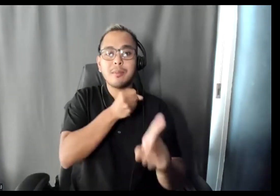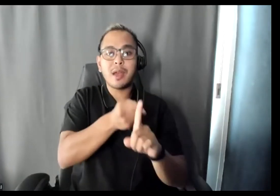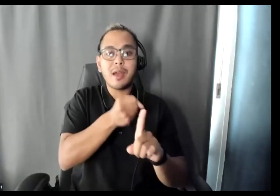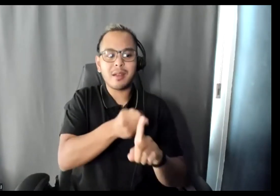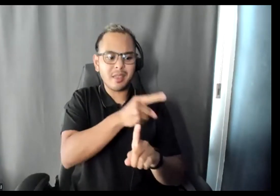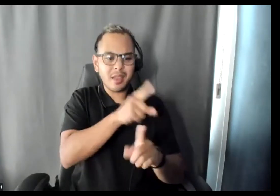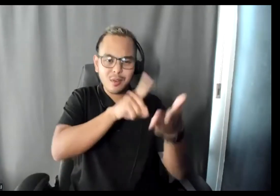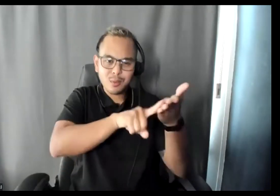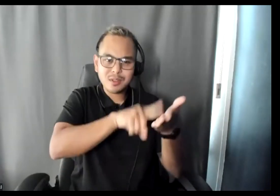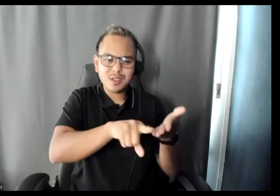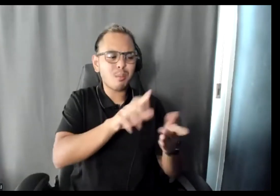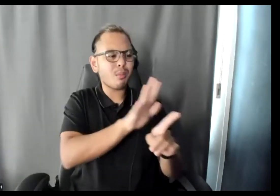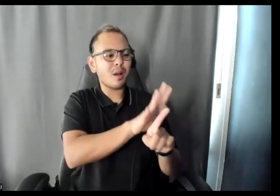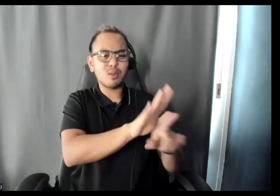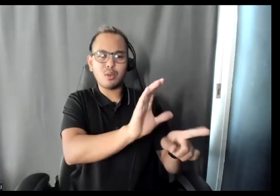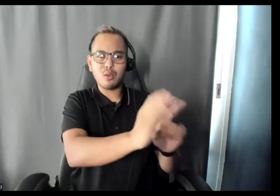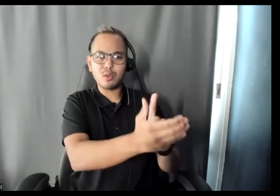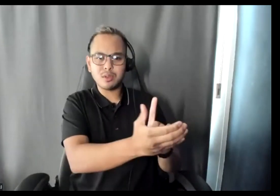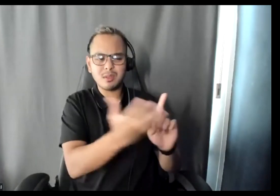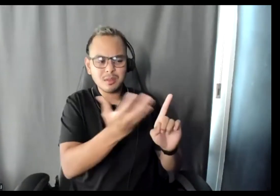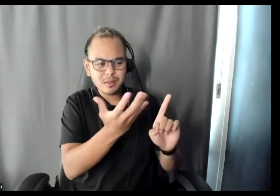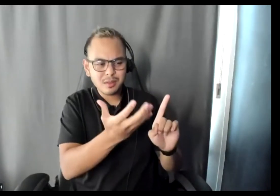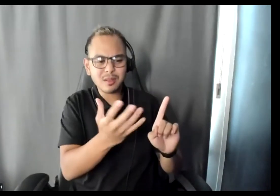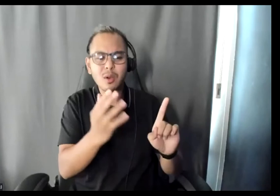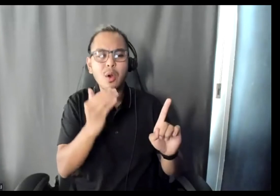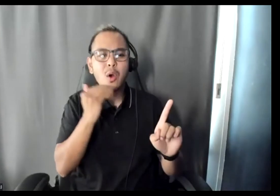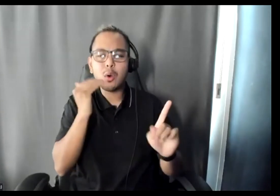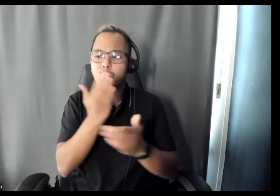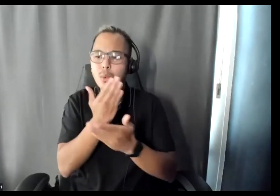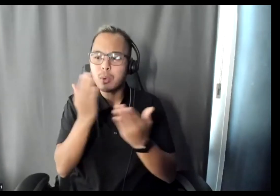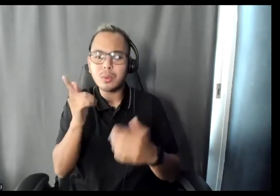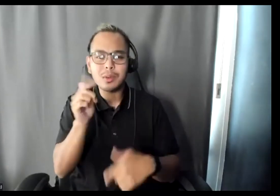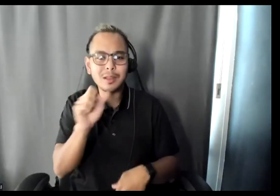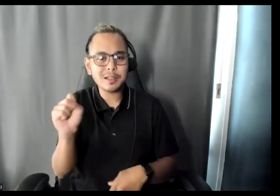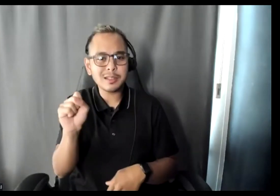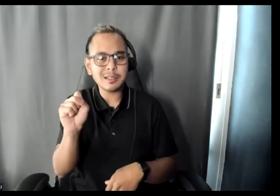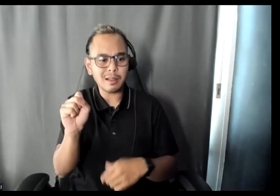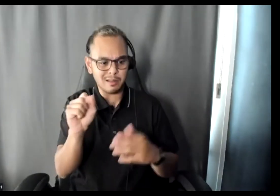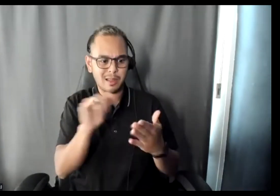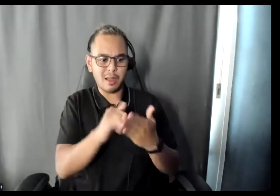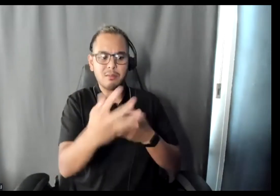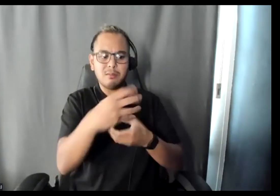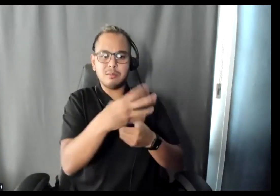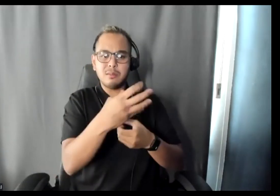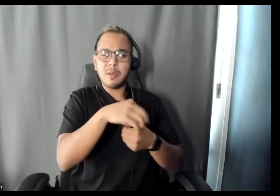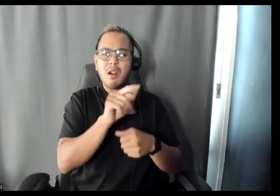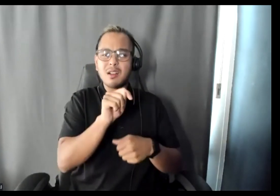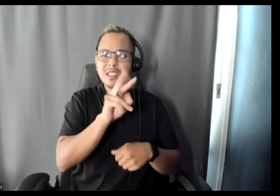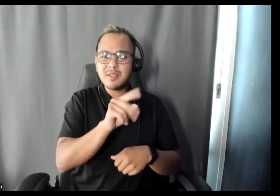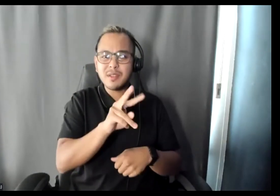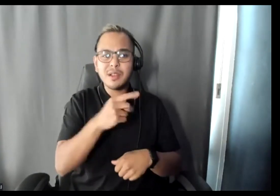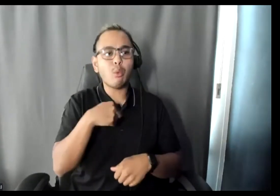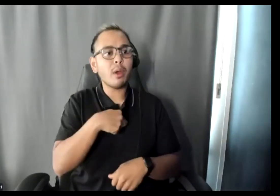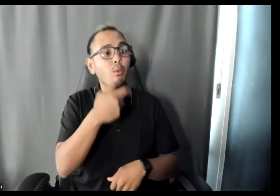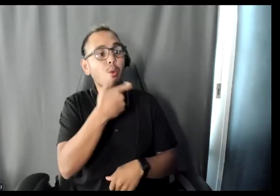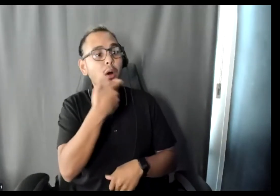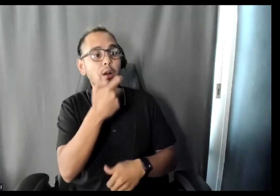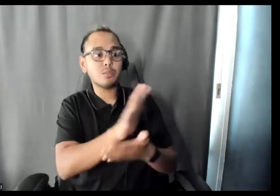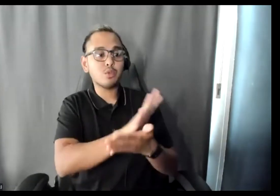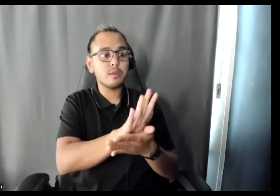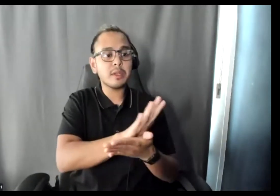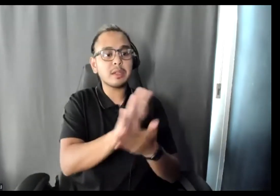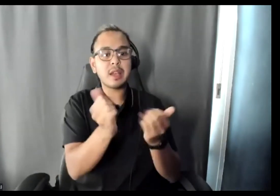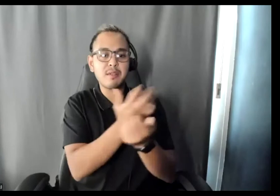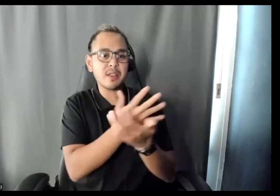culture and how homelessness shows up in our sitcoms and our popular culture and the shows we watch and HBO and all these, and how